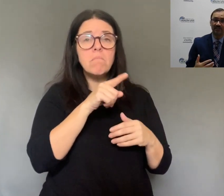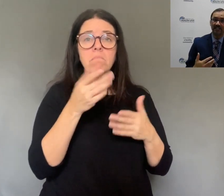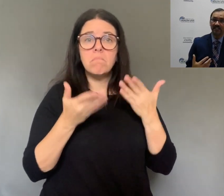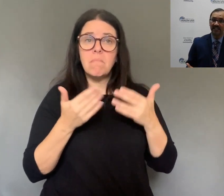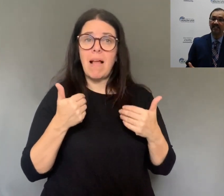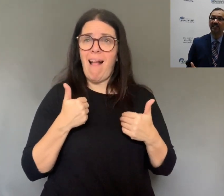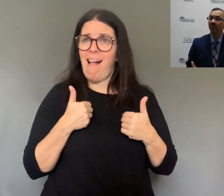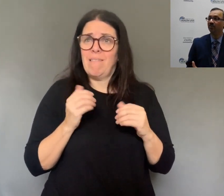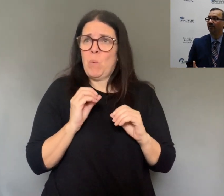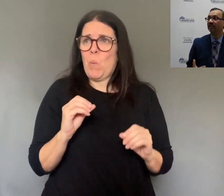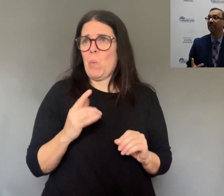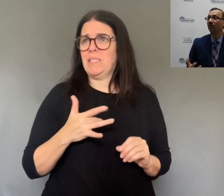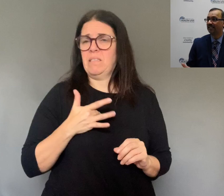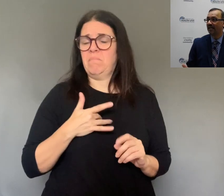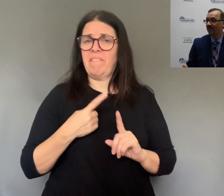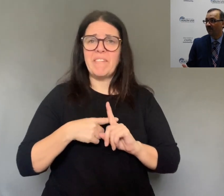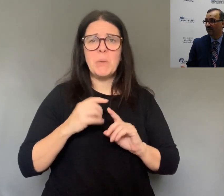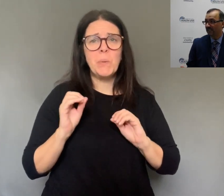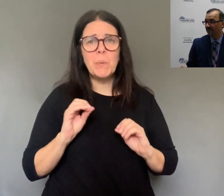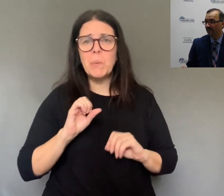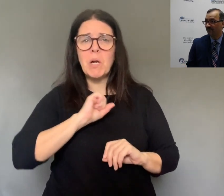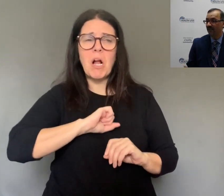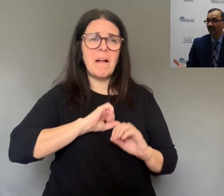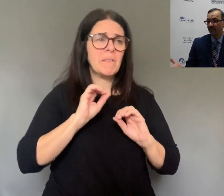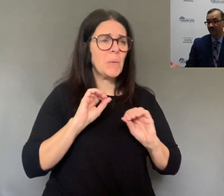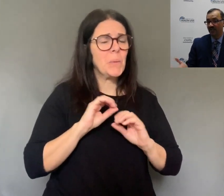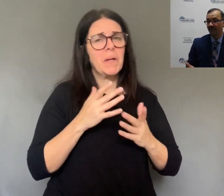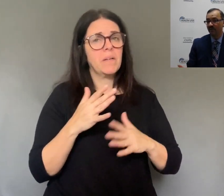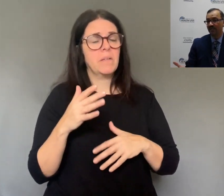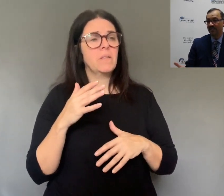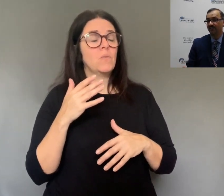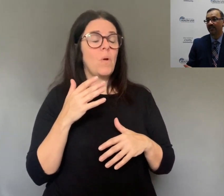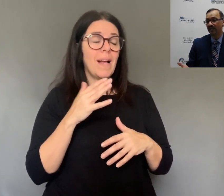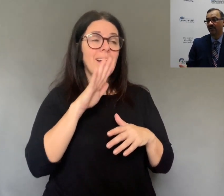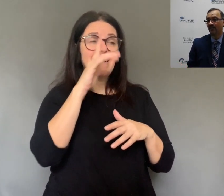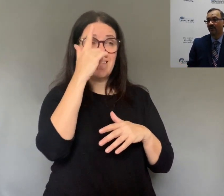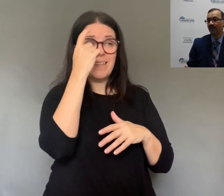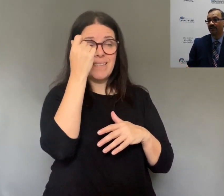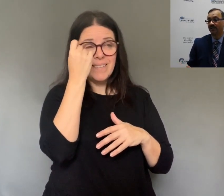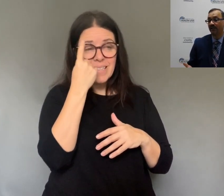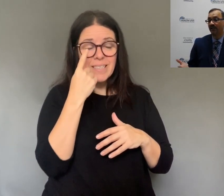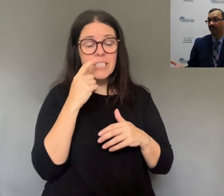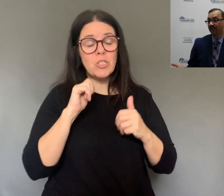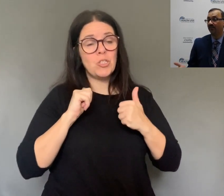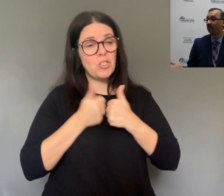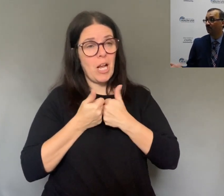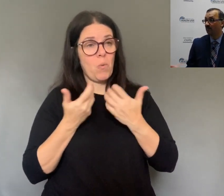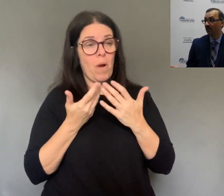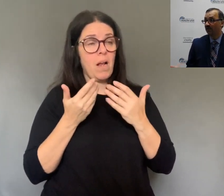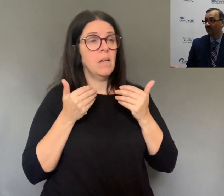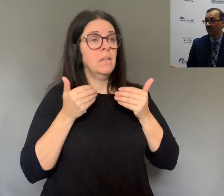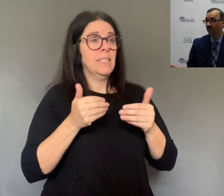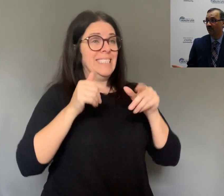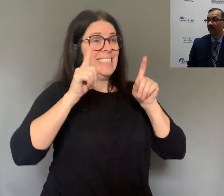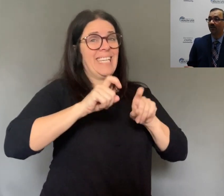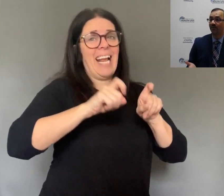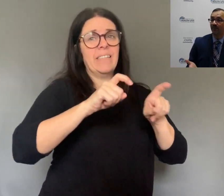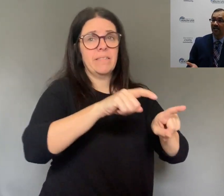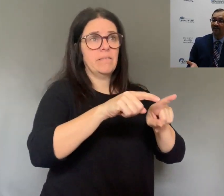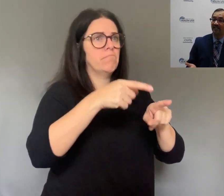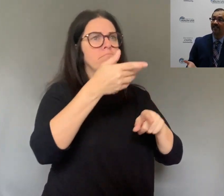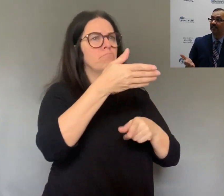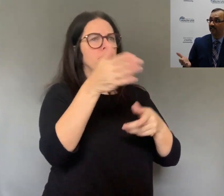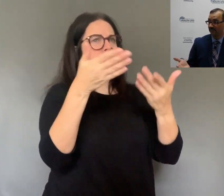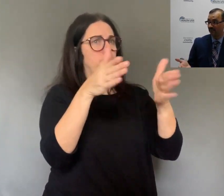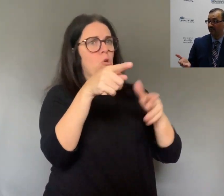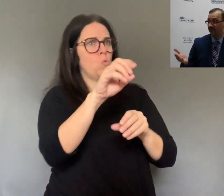people in the community, what's happening with them. Because we have a good assessment now on retirement home and long-term care home, we don't have